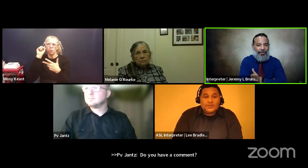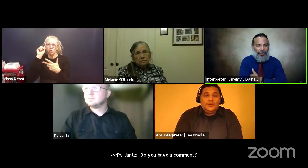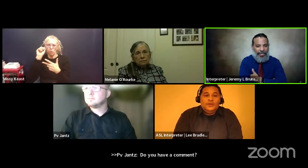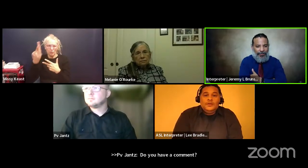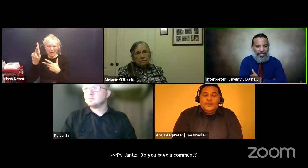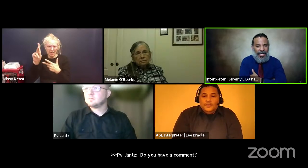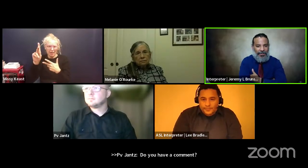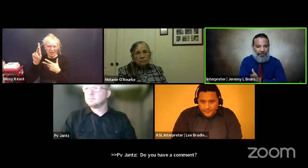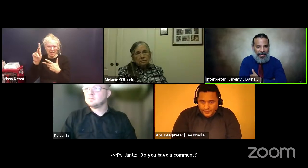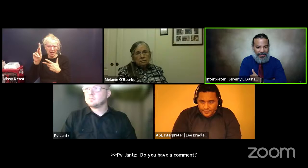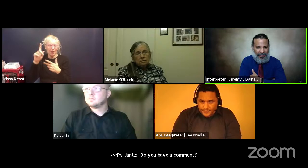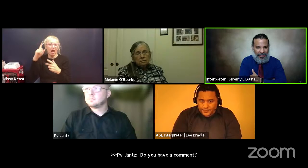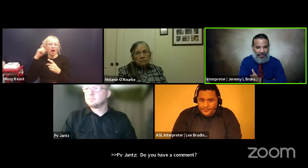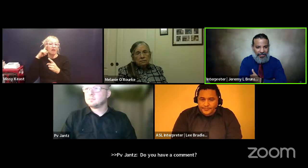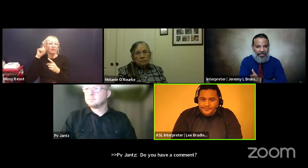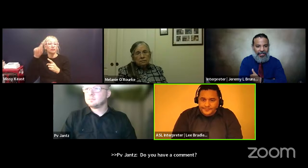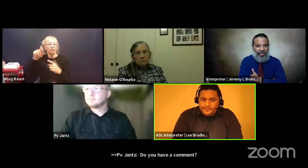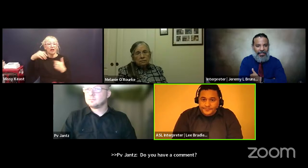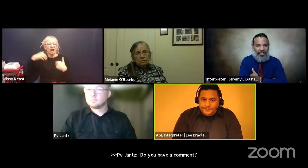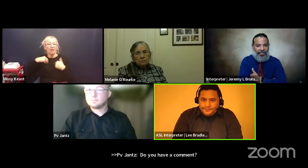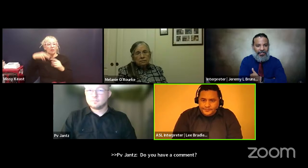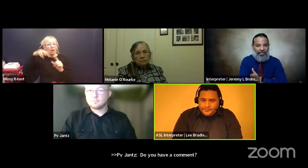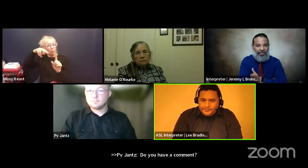there's 3 different types of license.